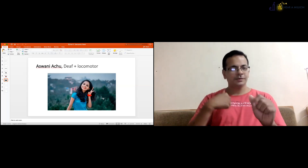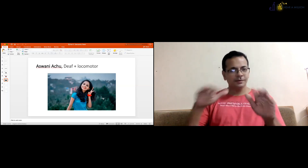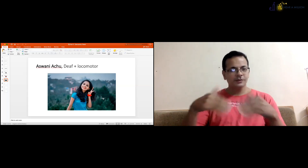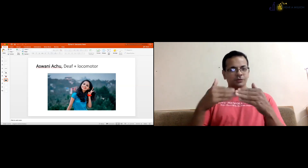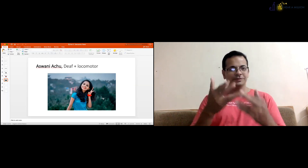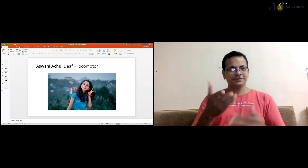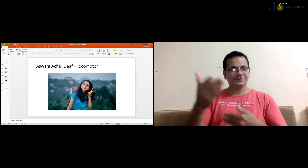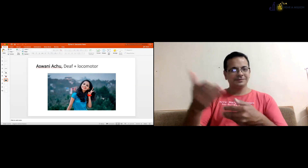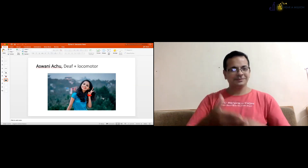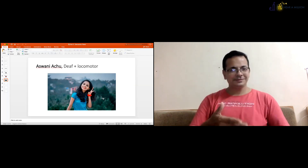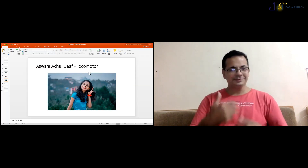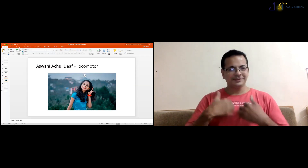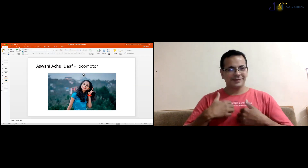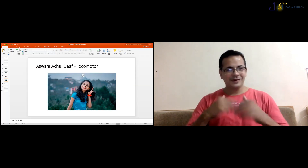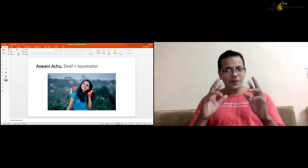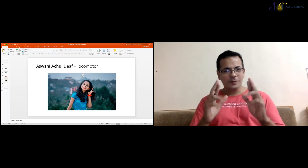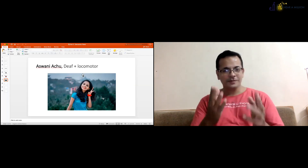So now